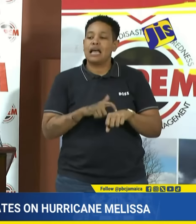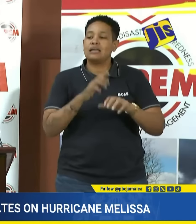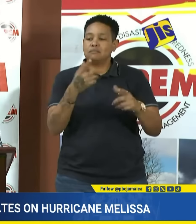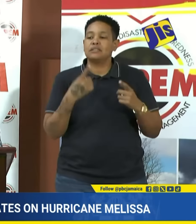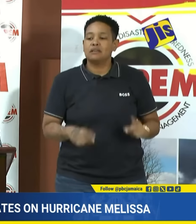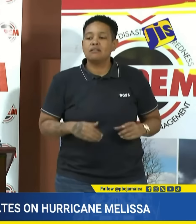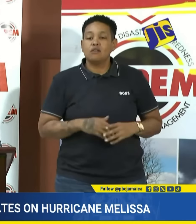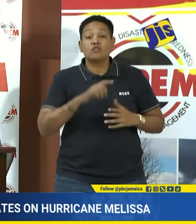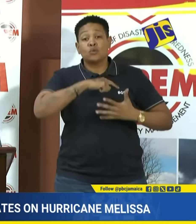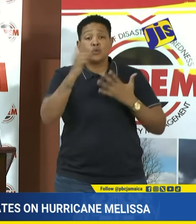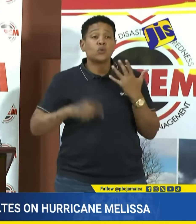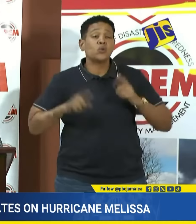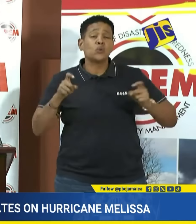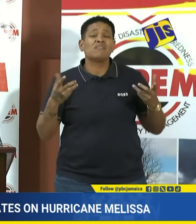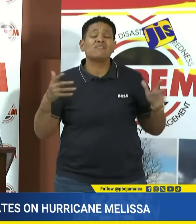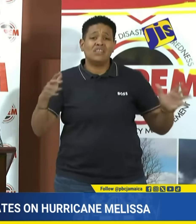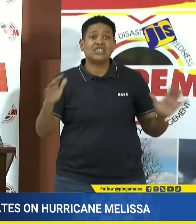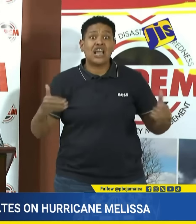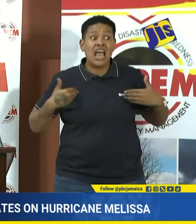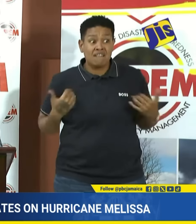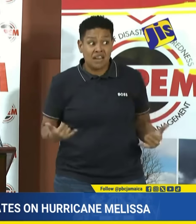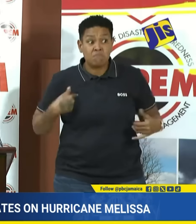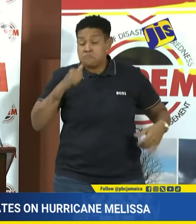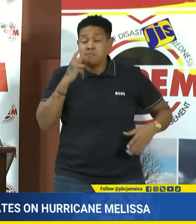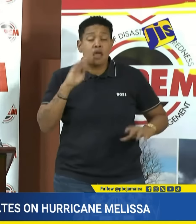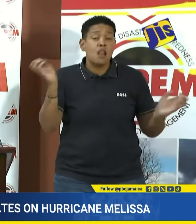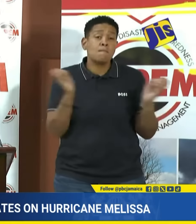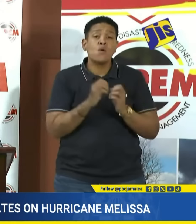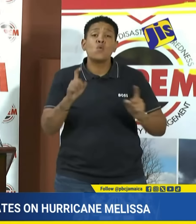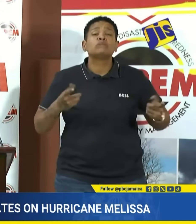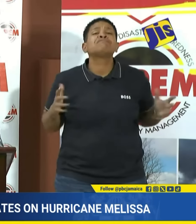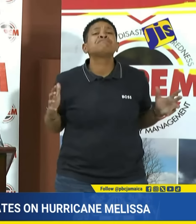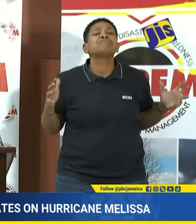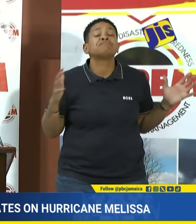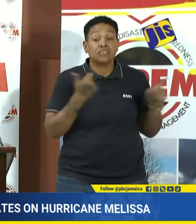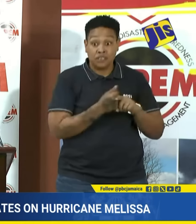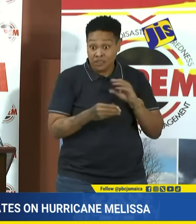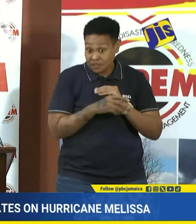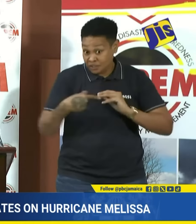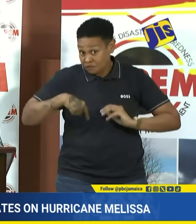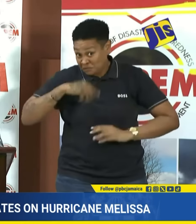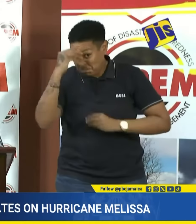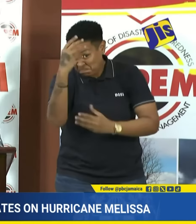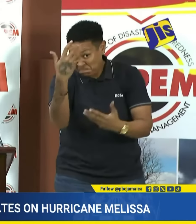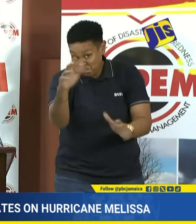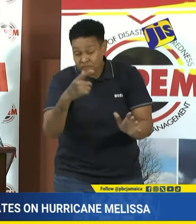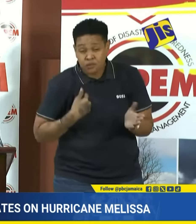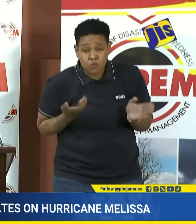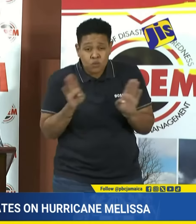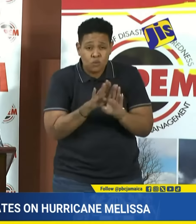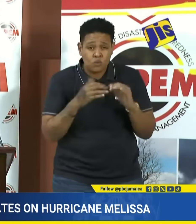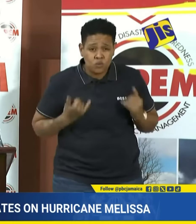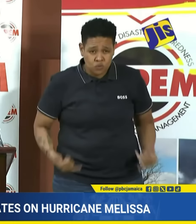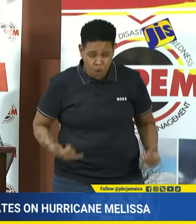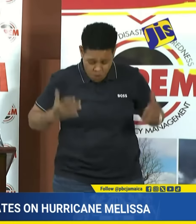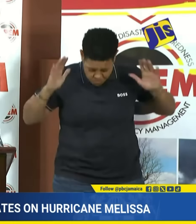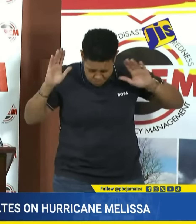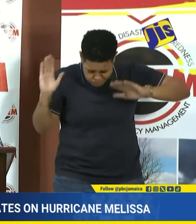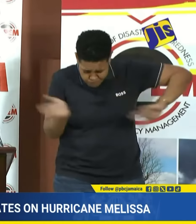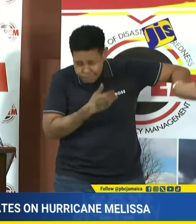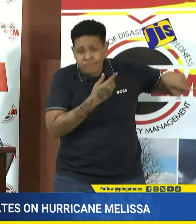times. Those are all the questions that I have. I'm not seeing any other question. As we said, and as we close